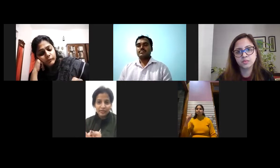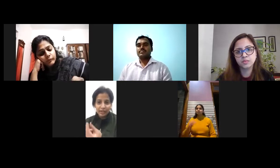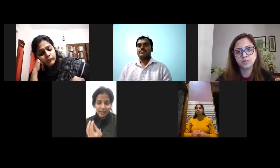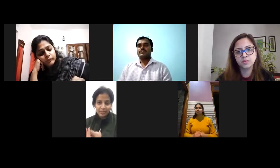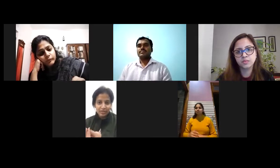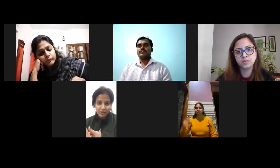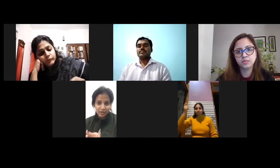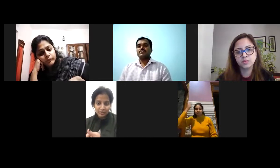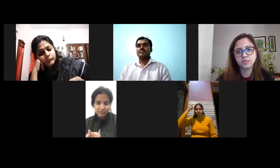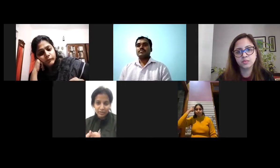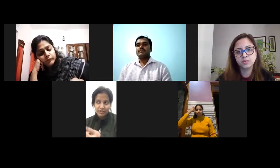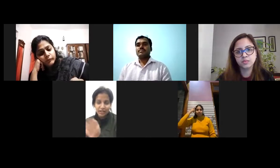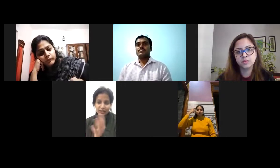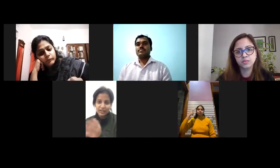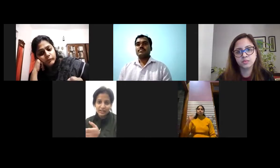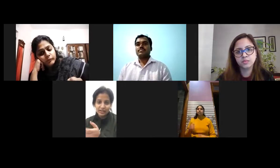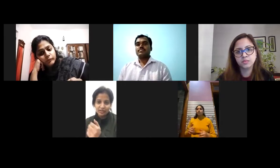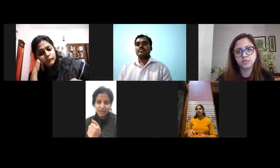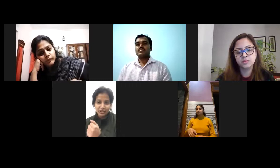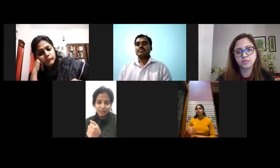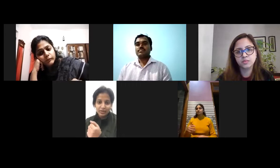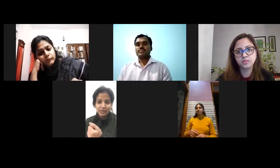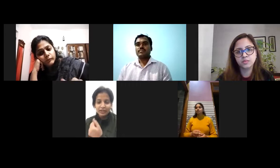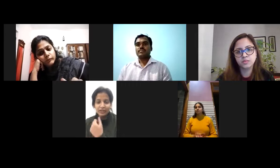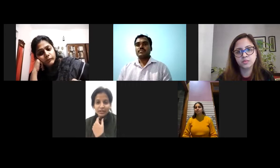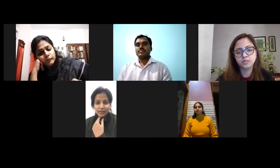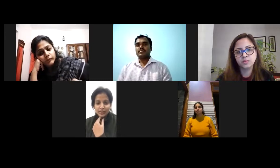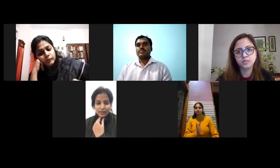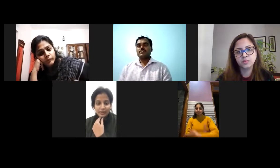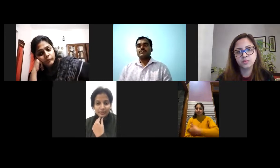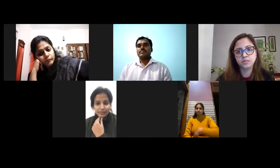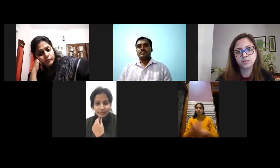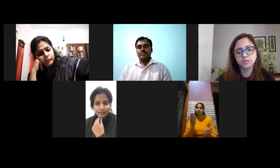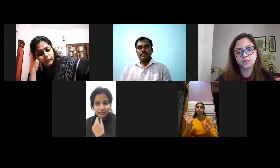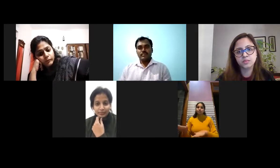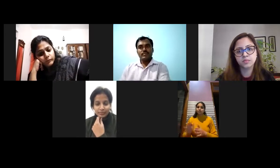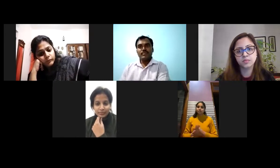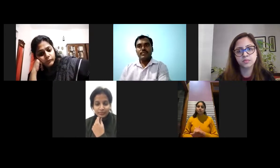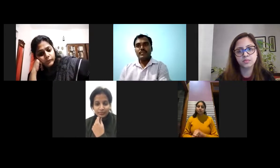are very much responsible for this marginalization of the disabled.